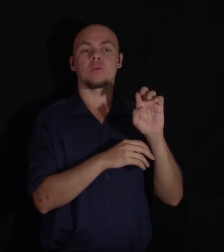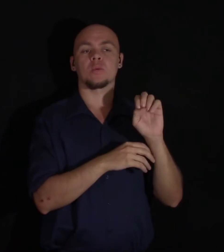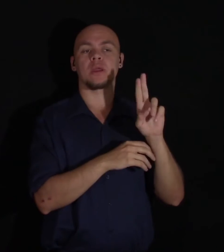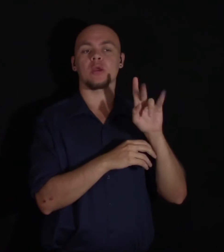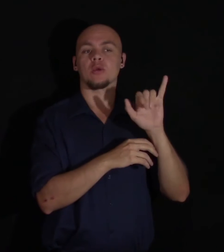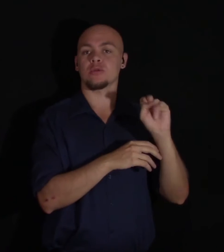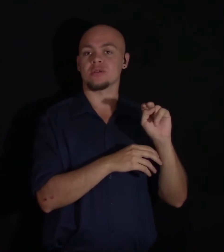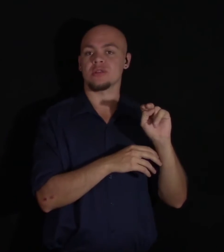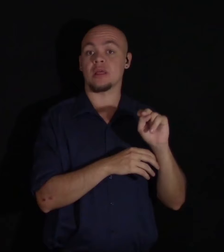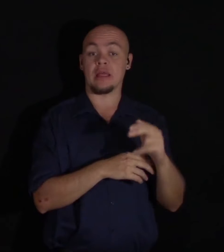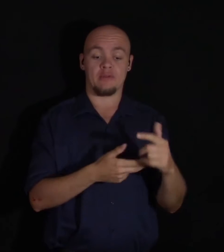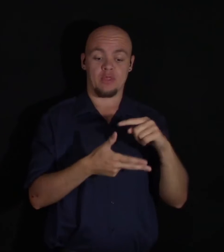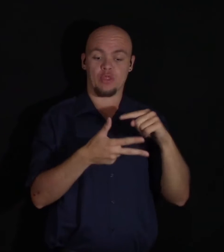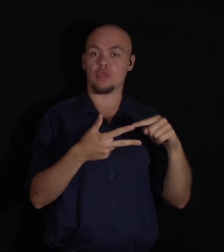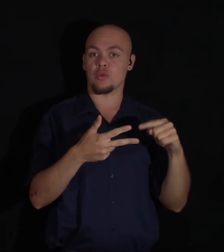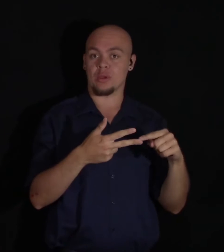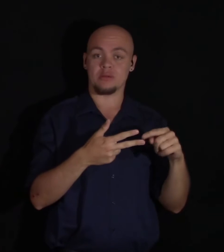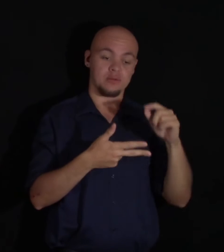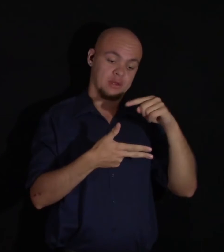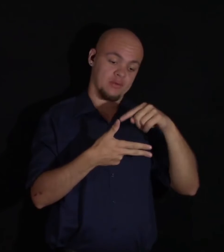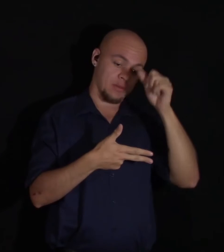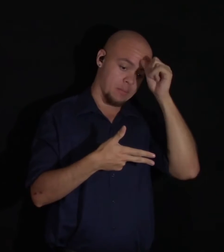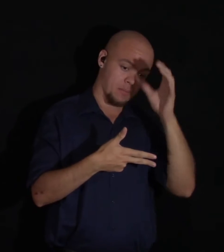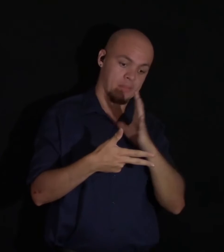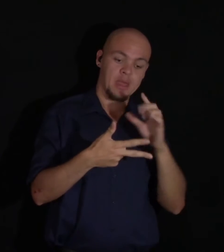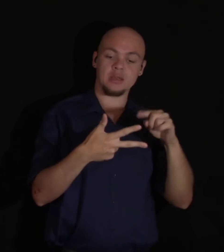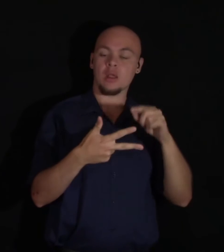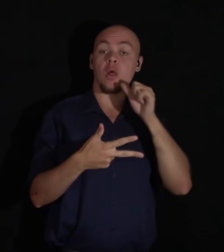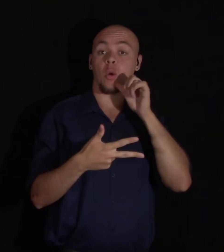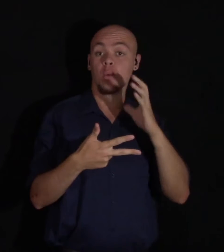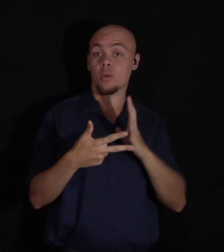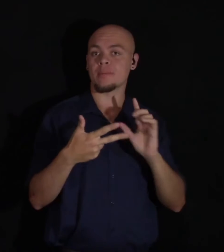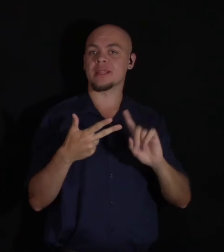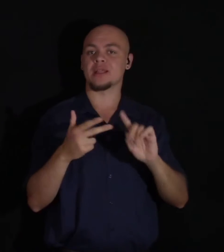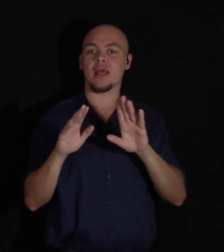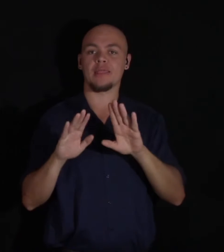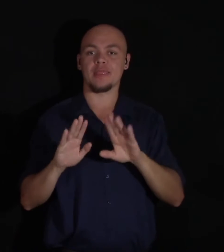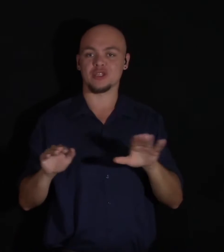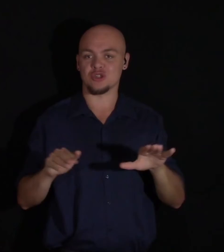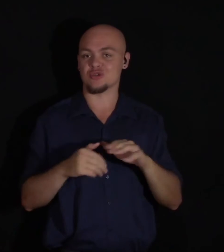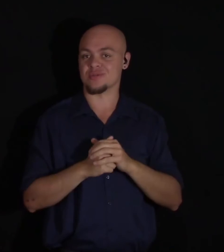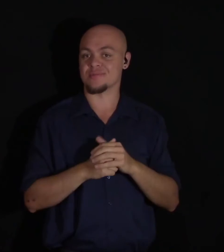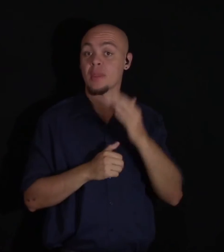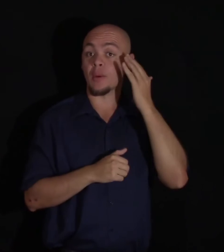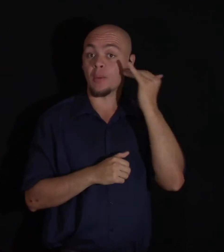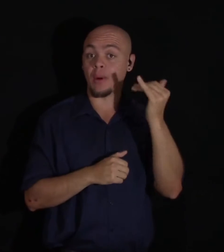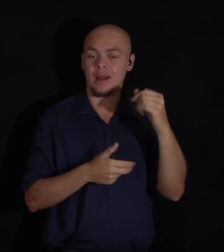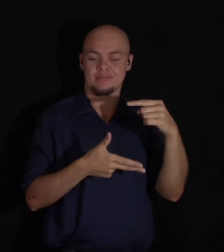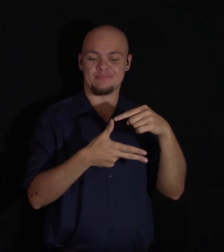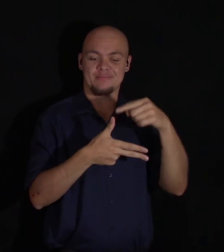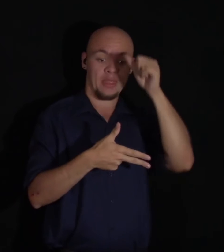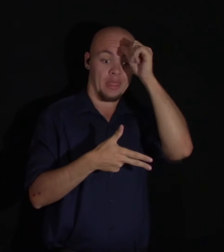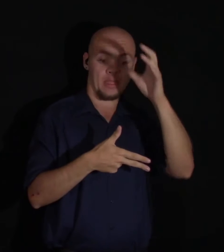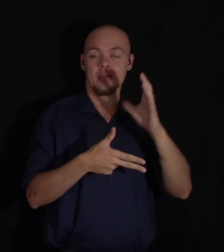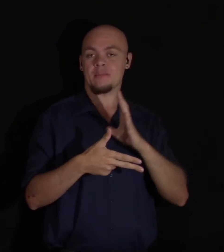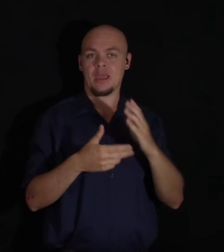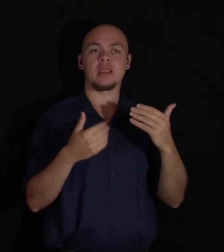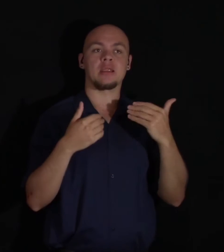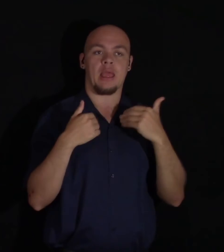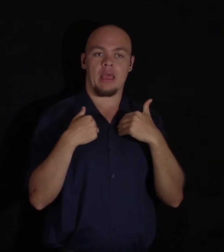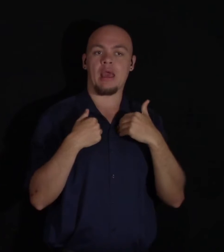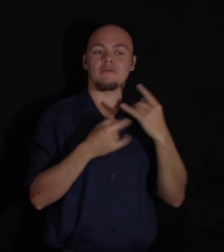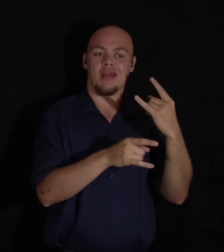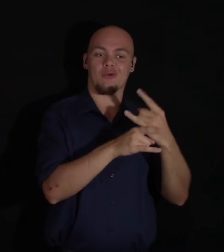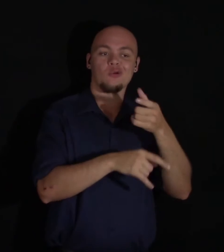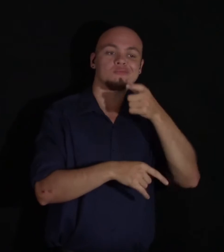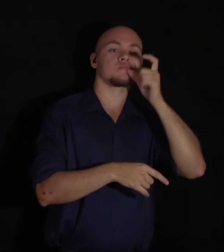into three sections: the men, the women, and the children. This is because all of the men are expected to be having alcohol,